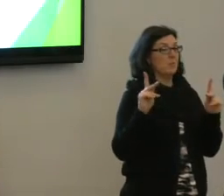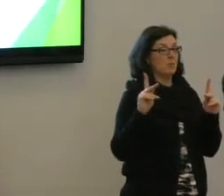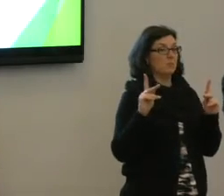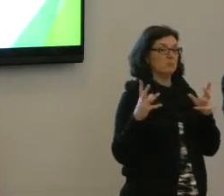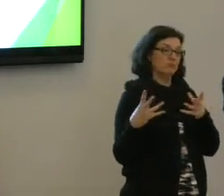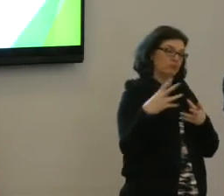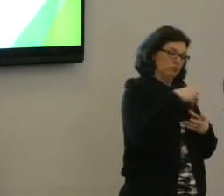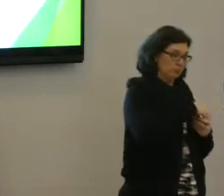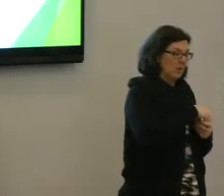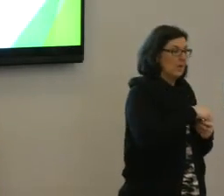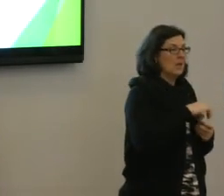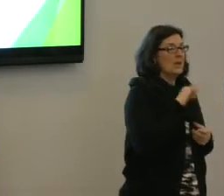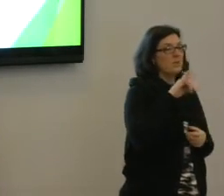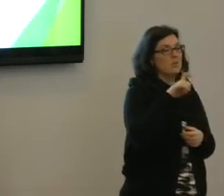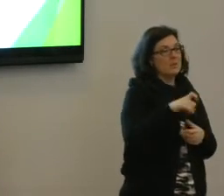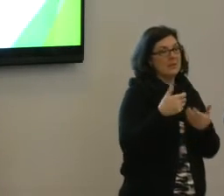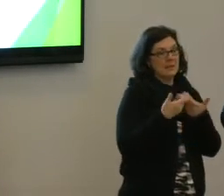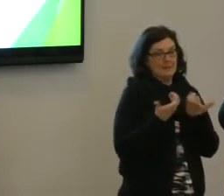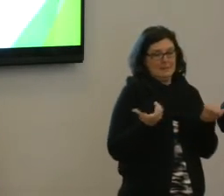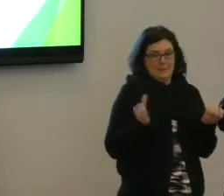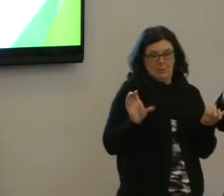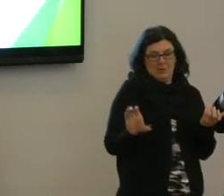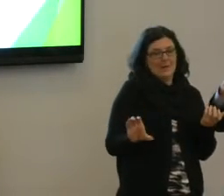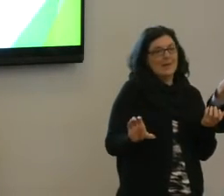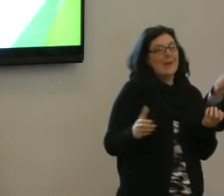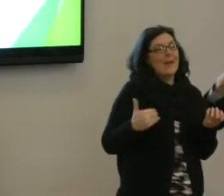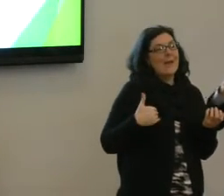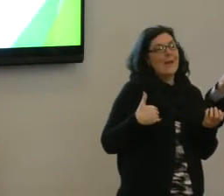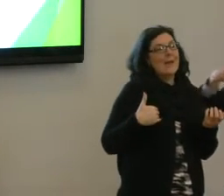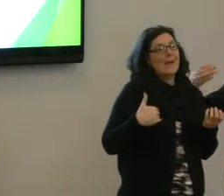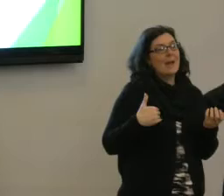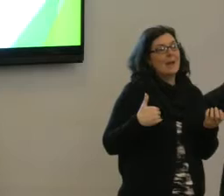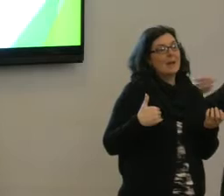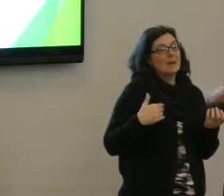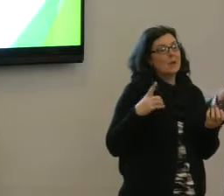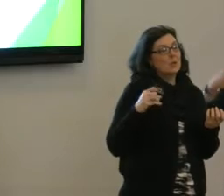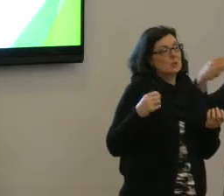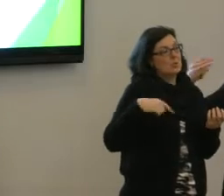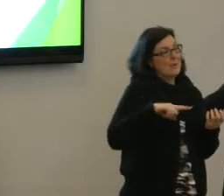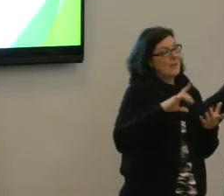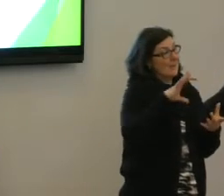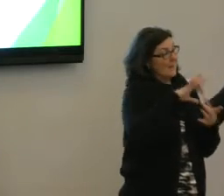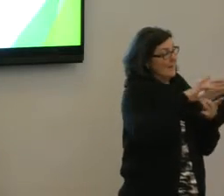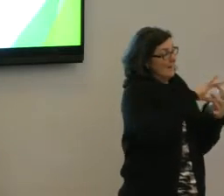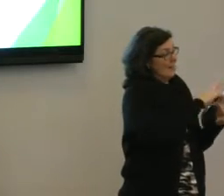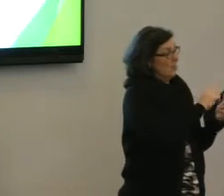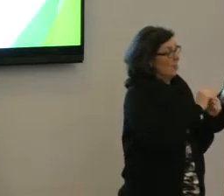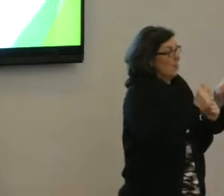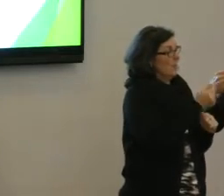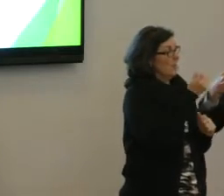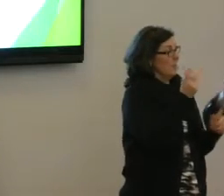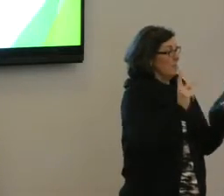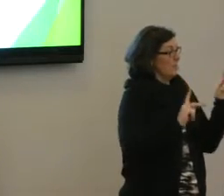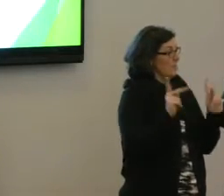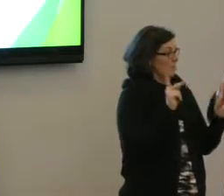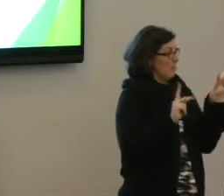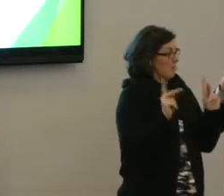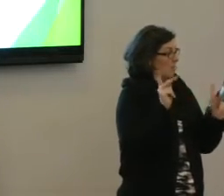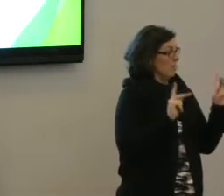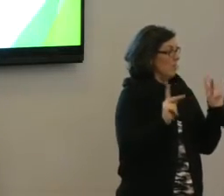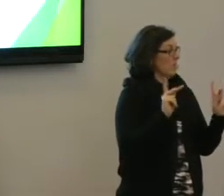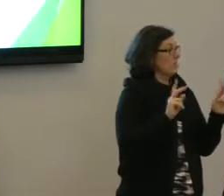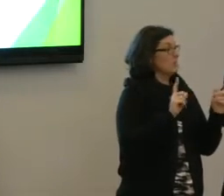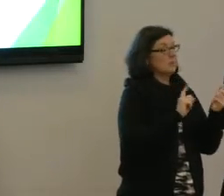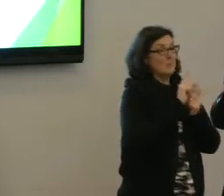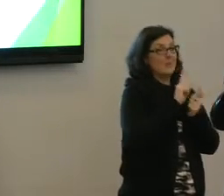in a segregated classroom at sometimes, how do we make sure they get connected with people in other times and meet the wider